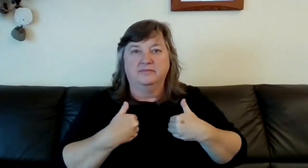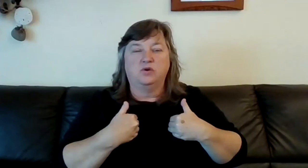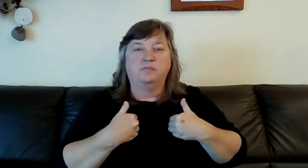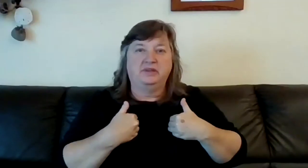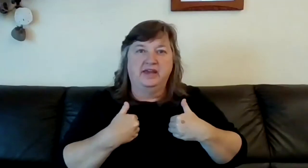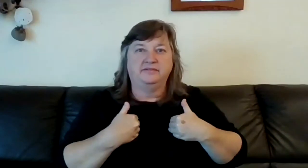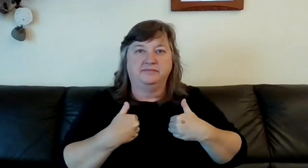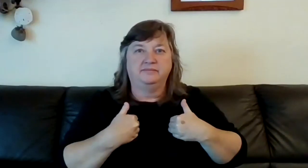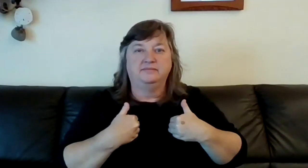Or a plan.